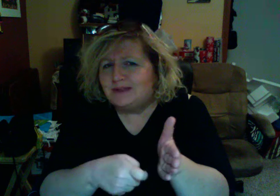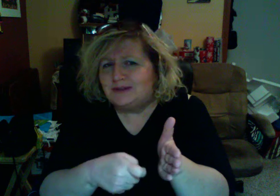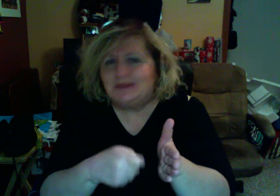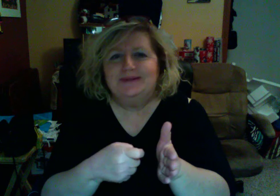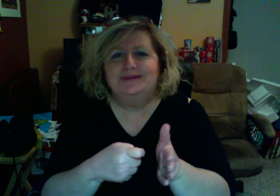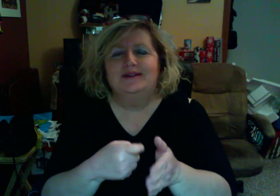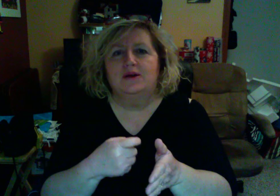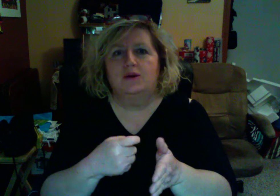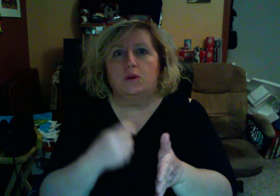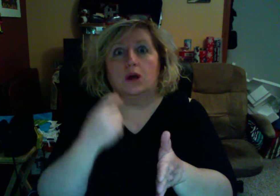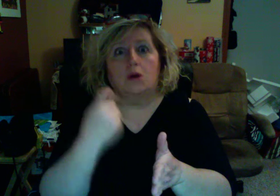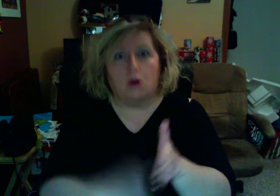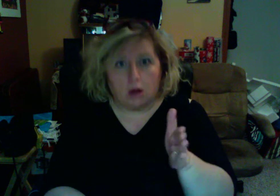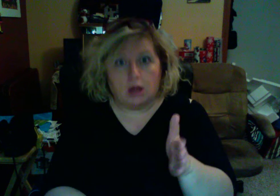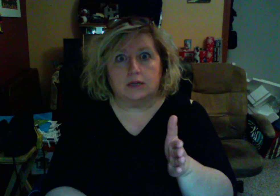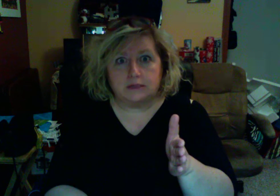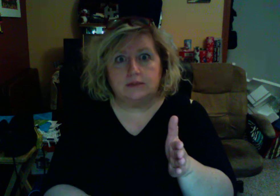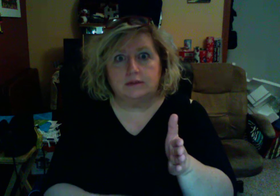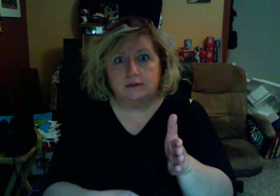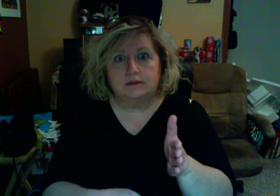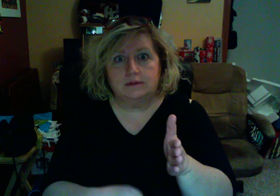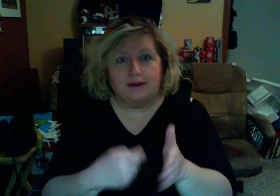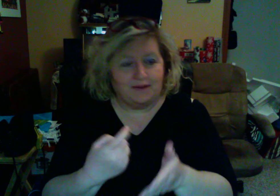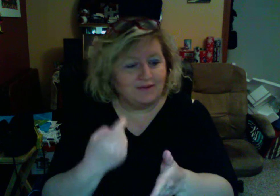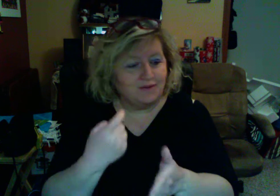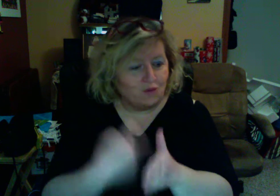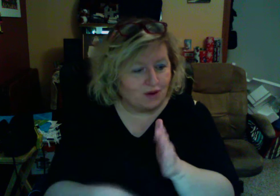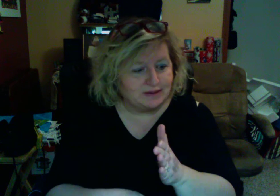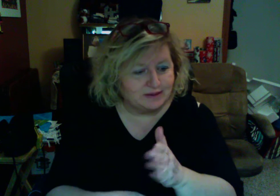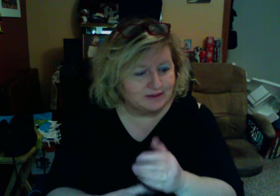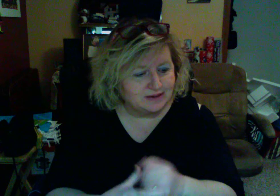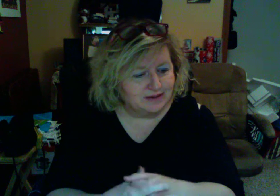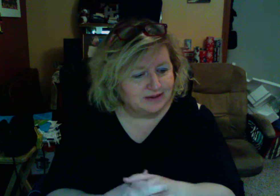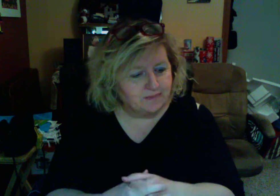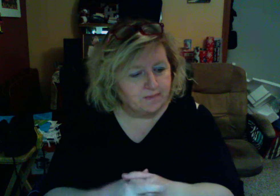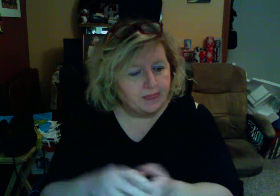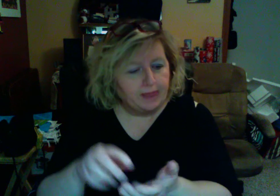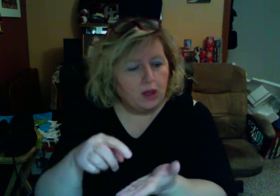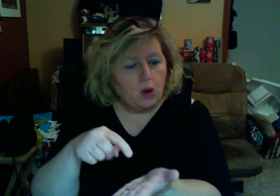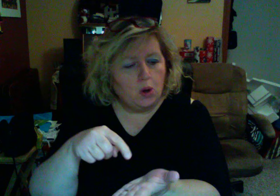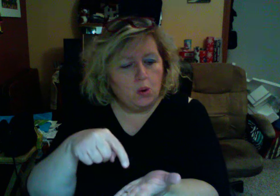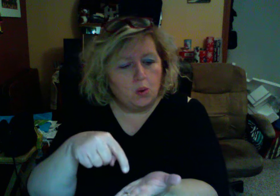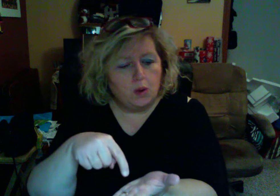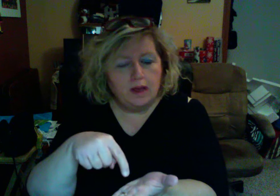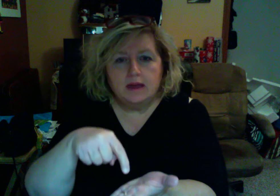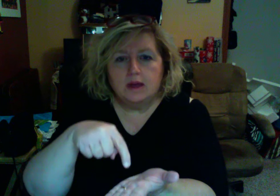cost or cost. Cost. O.